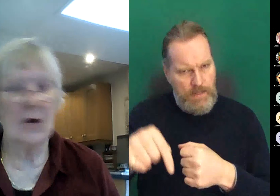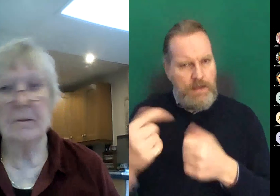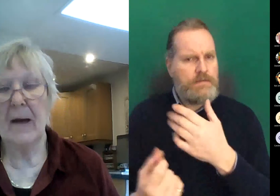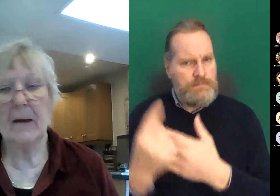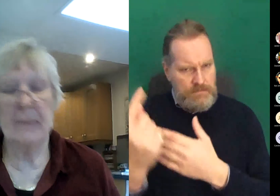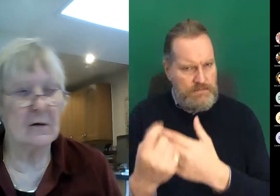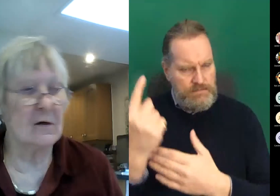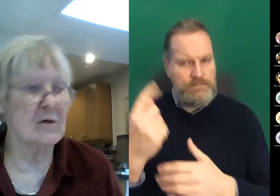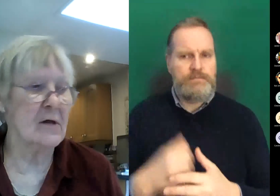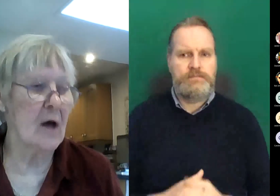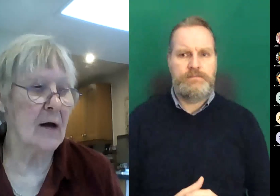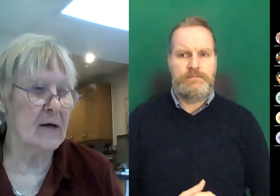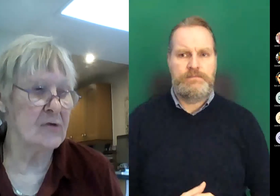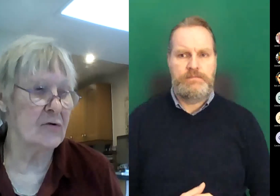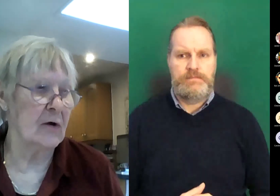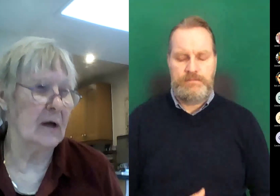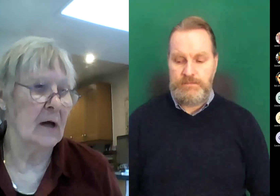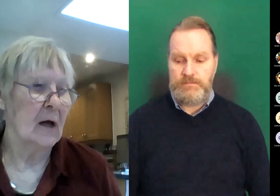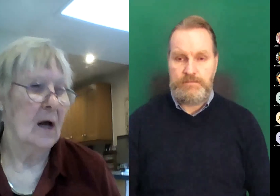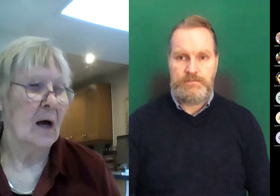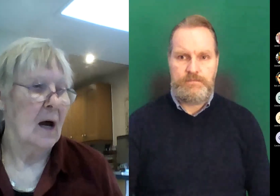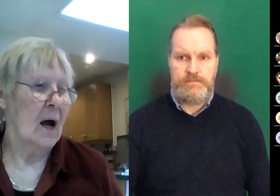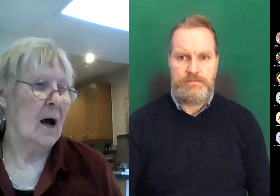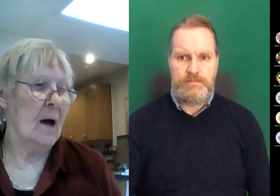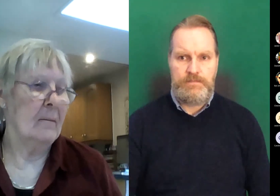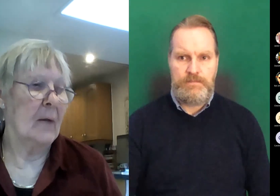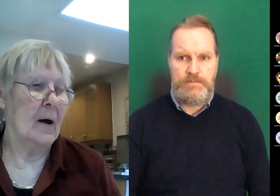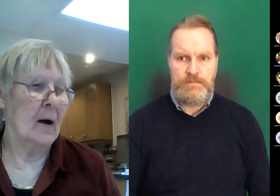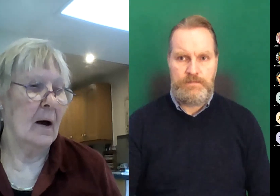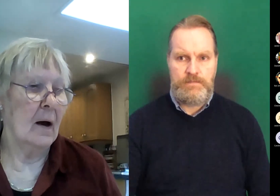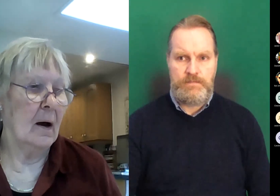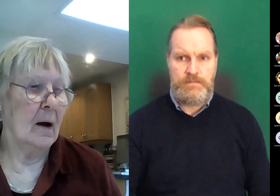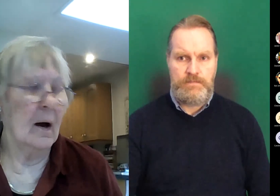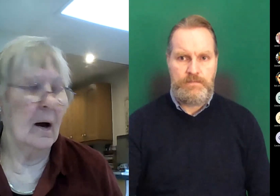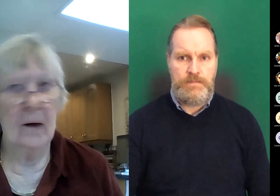Just going back a bit into the early history, I